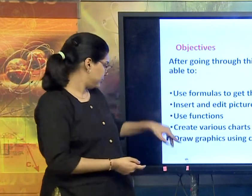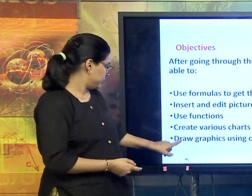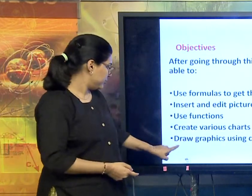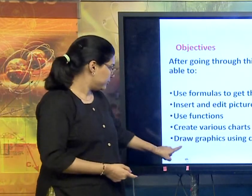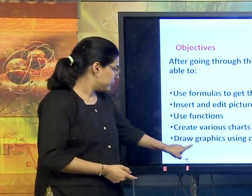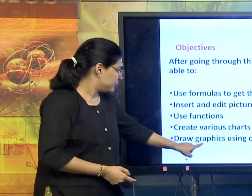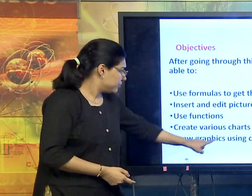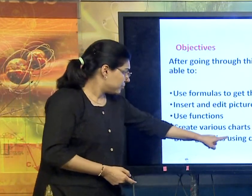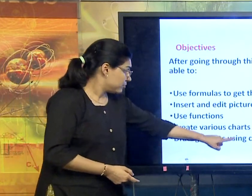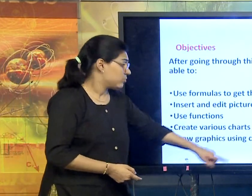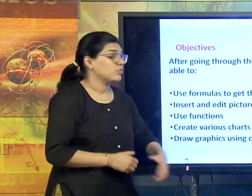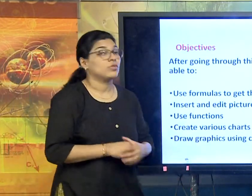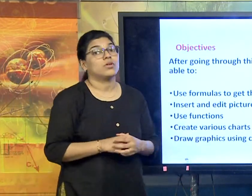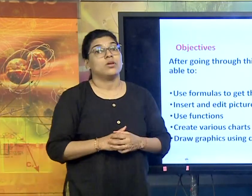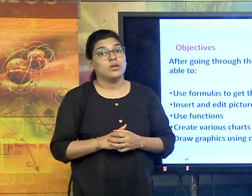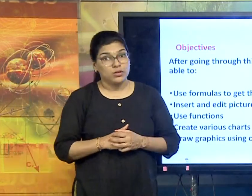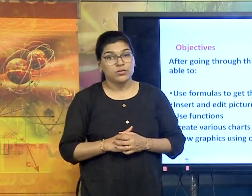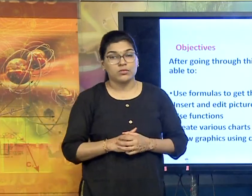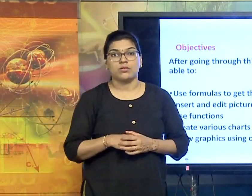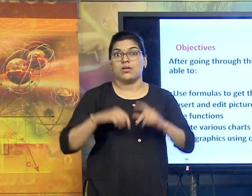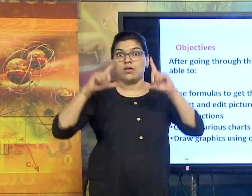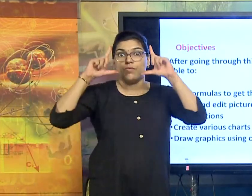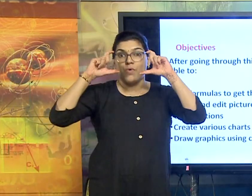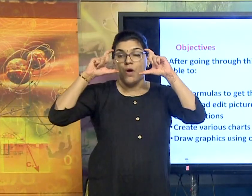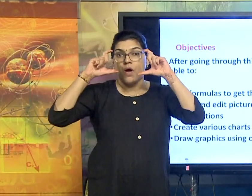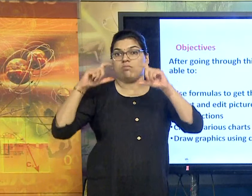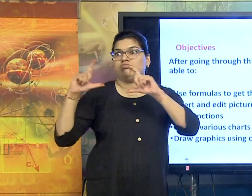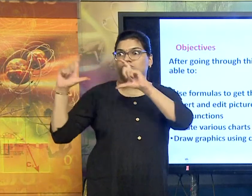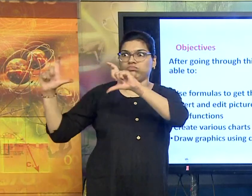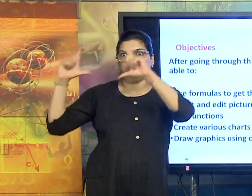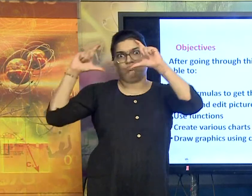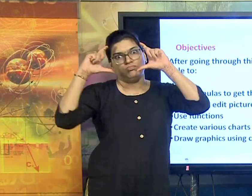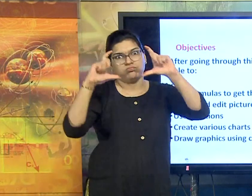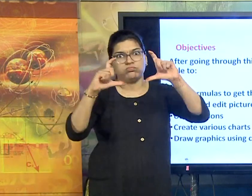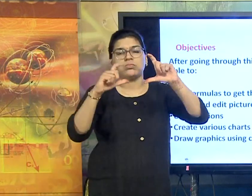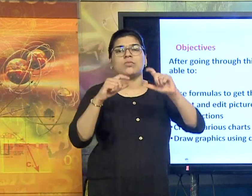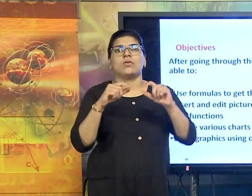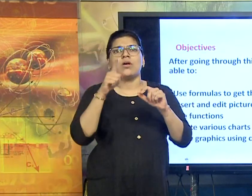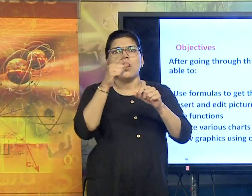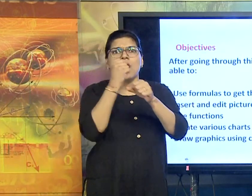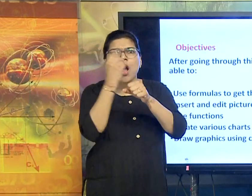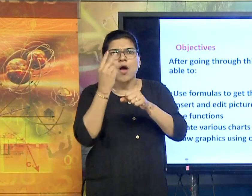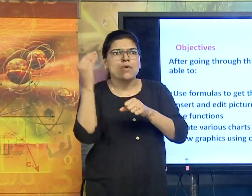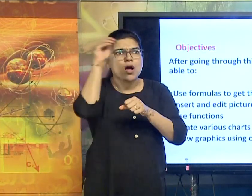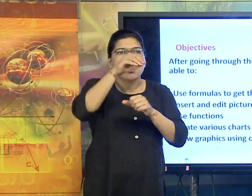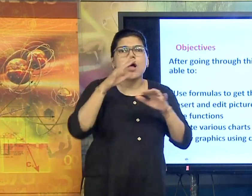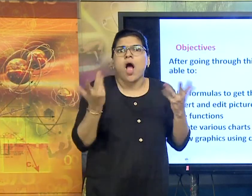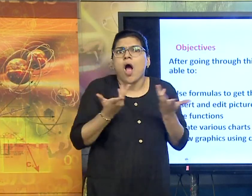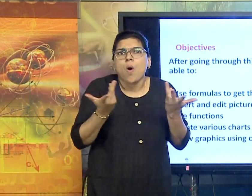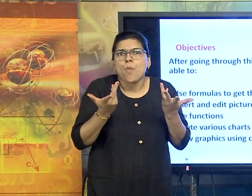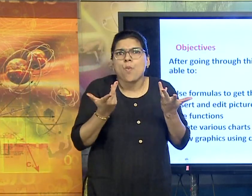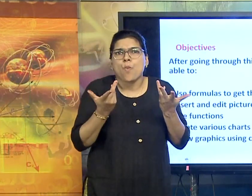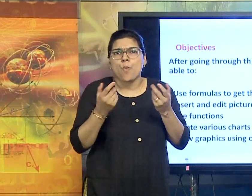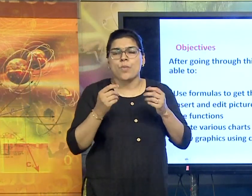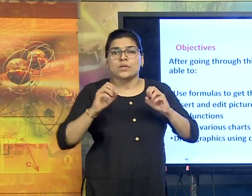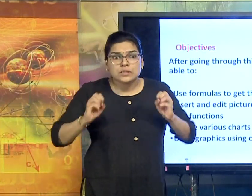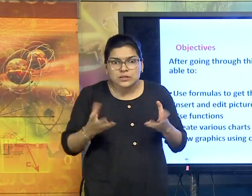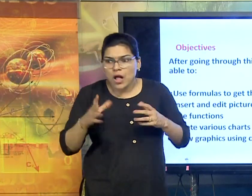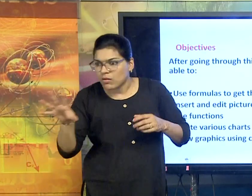chart, so that I will be explaining. And the last objective is to draw graphics using clip